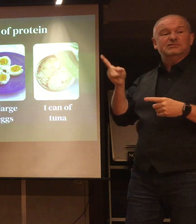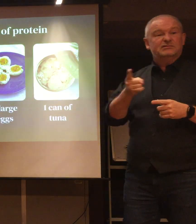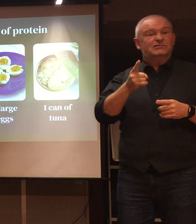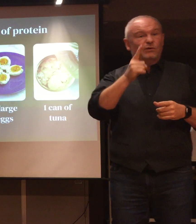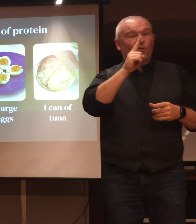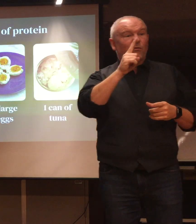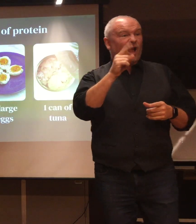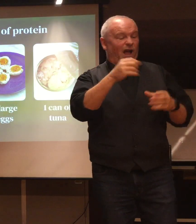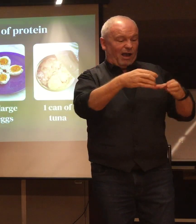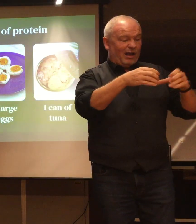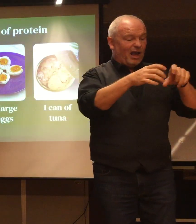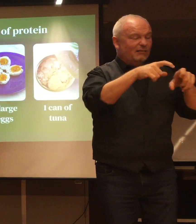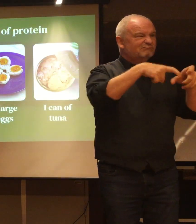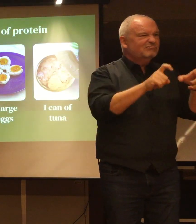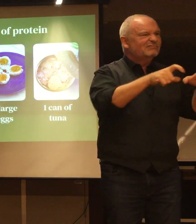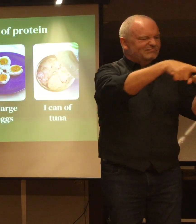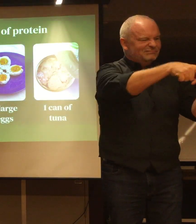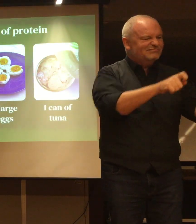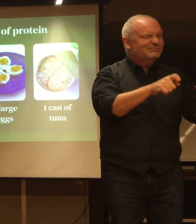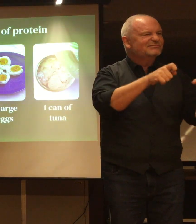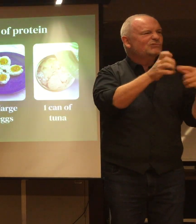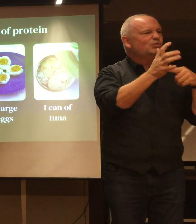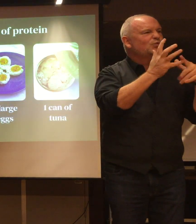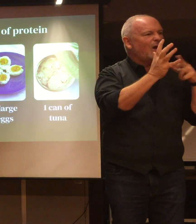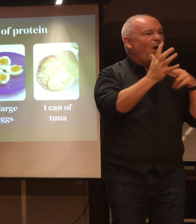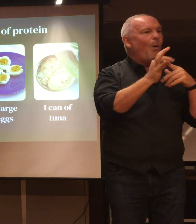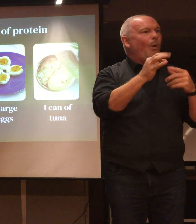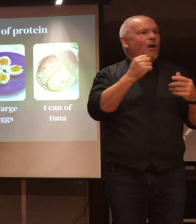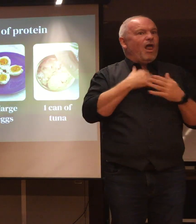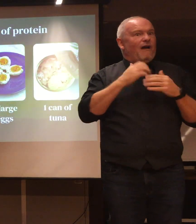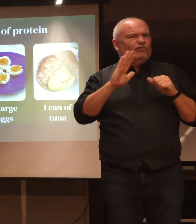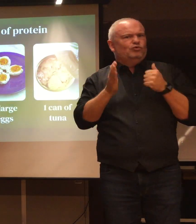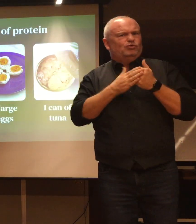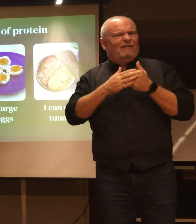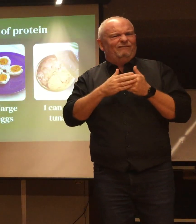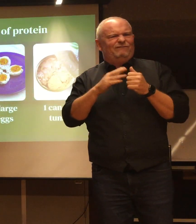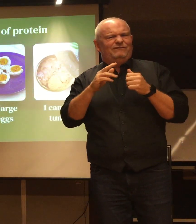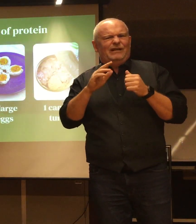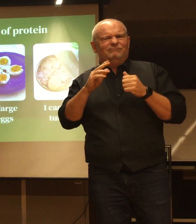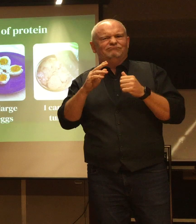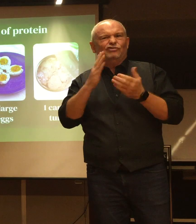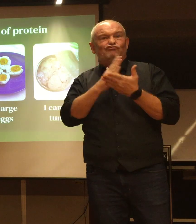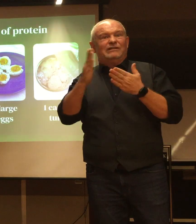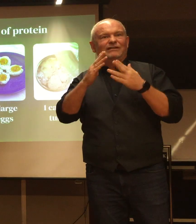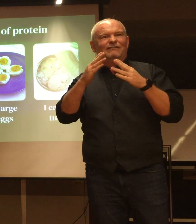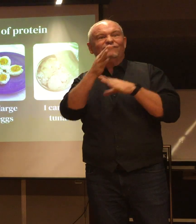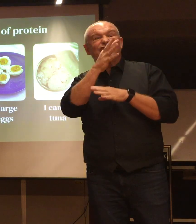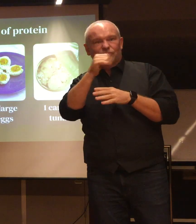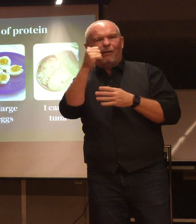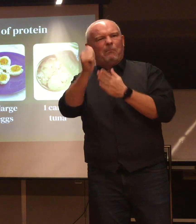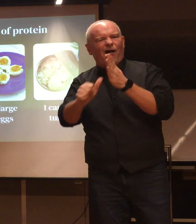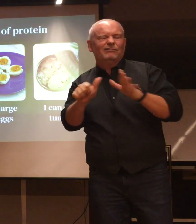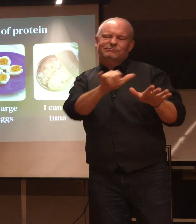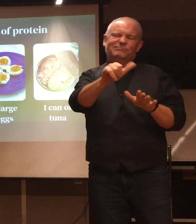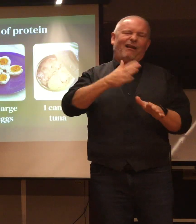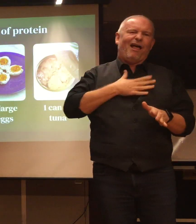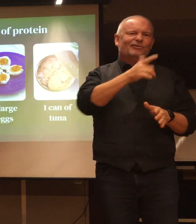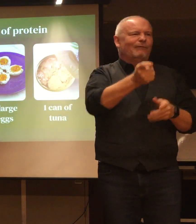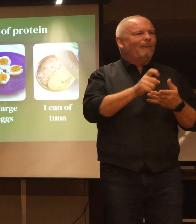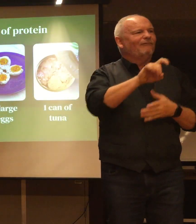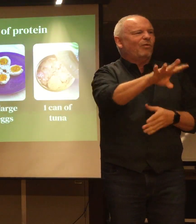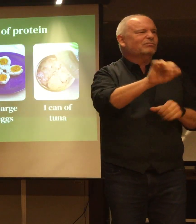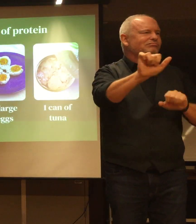afford it, fantastic. I myself, I love a can of tuna, that's perfectly fine. So whatever works for